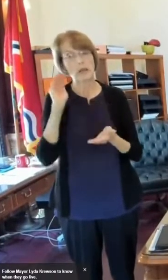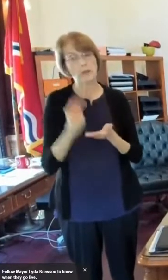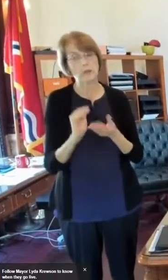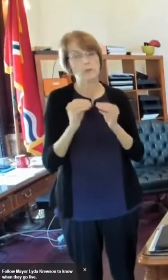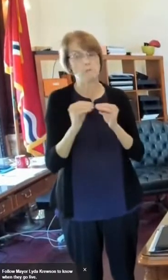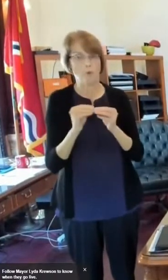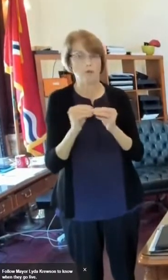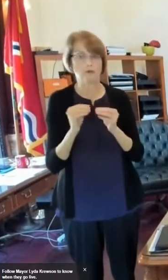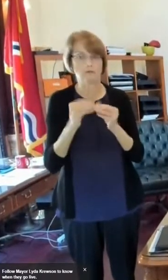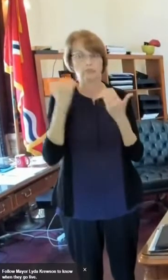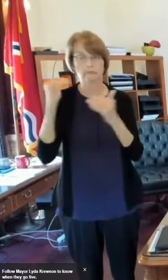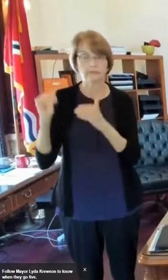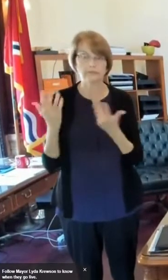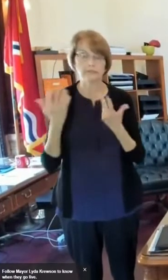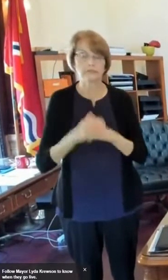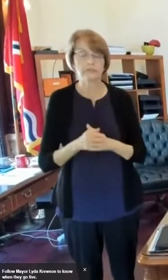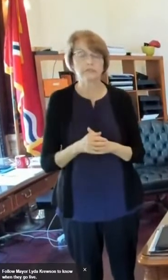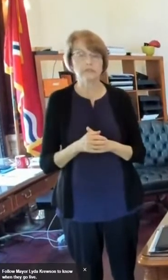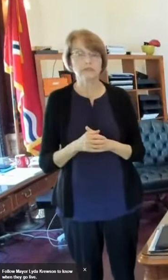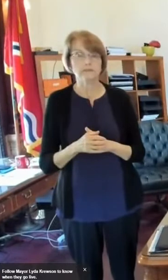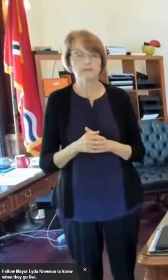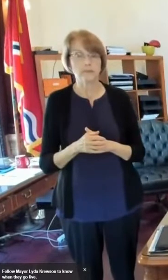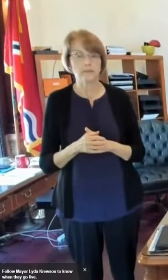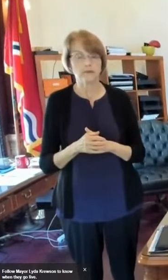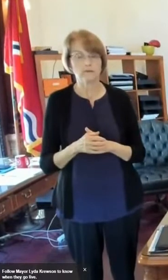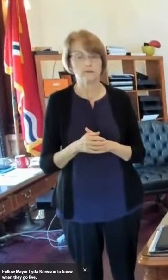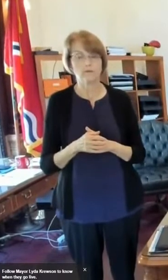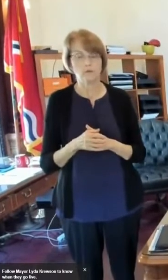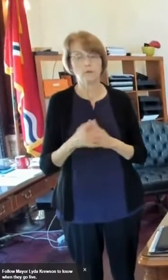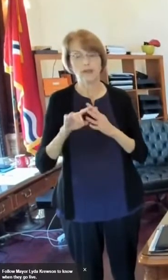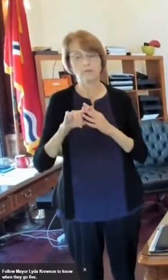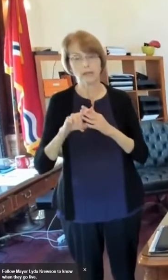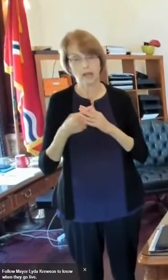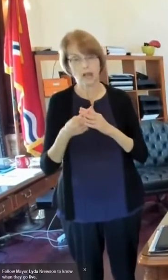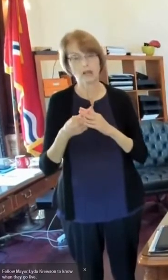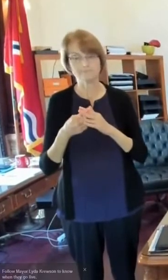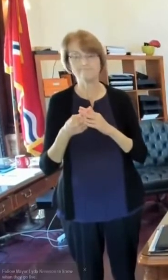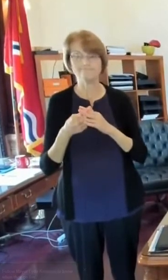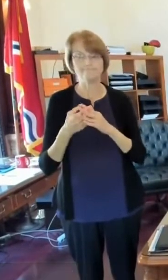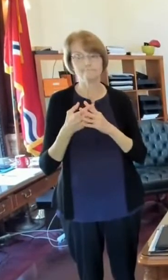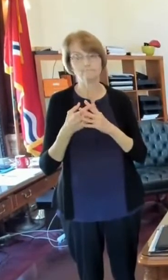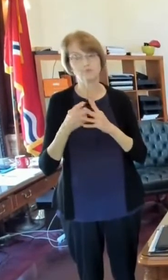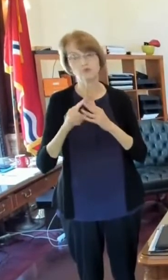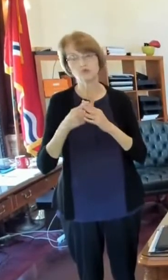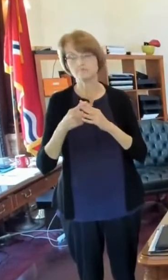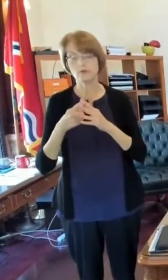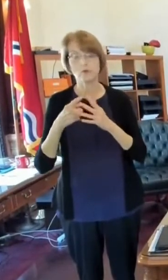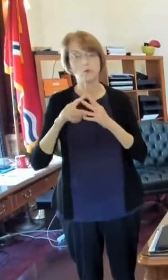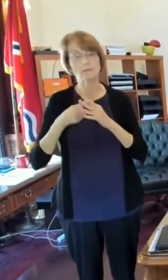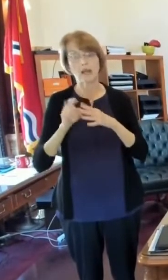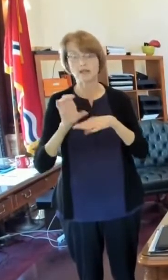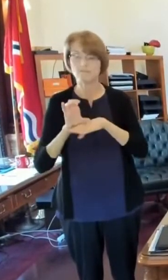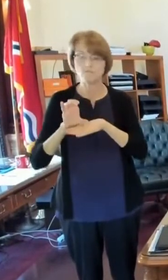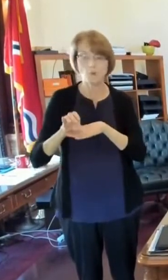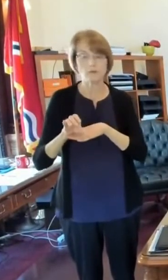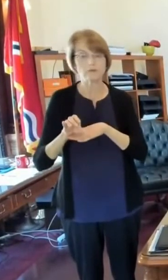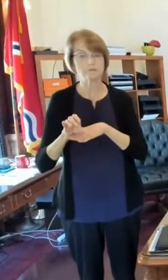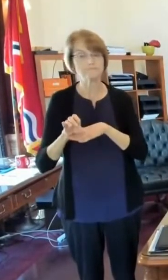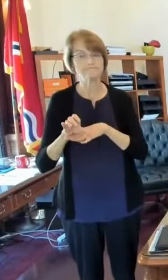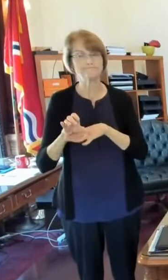And we have begun an enforcement program with regard to some of our businesses